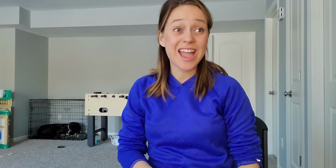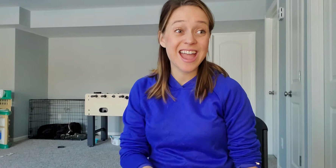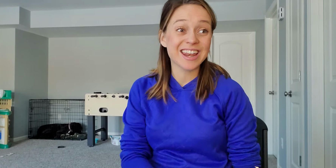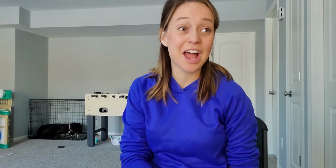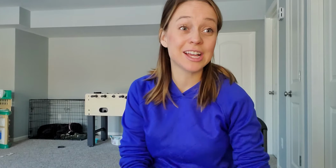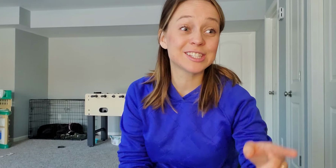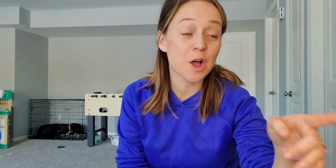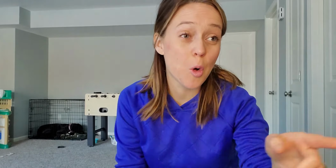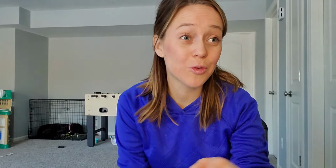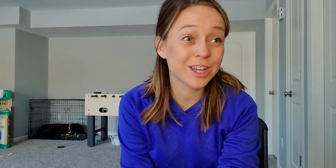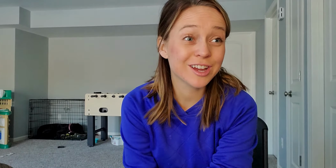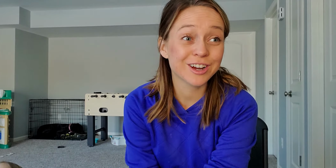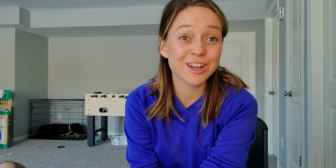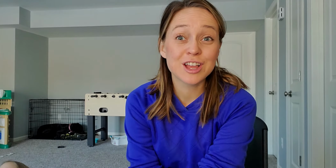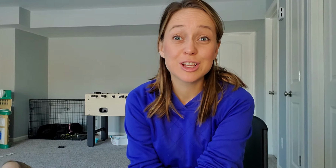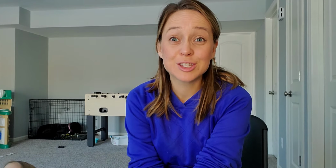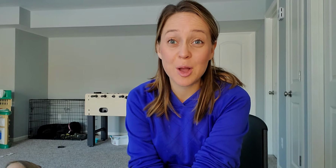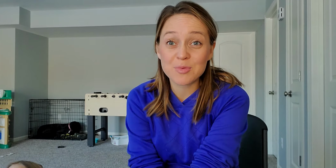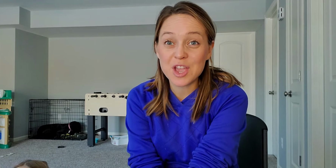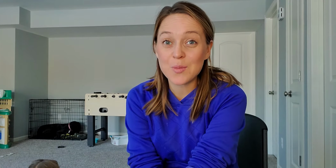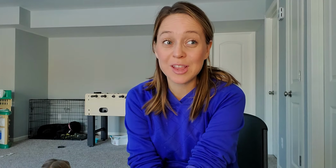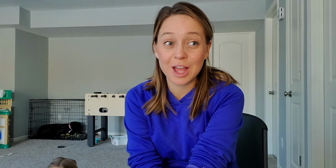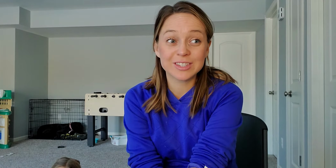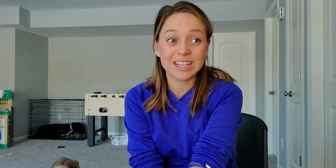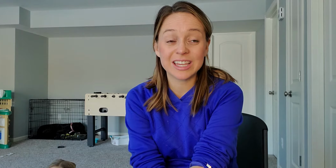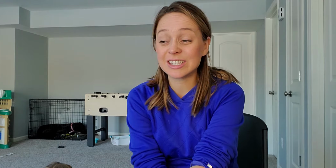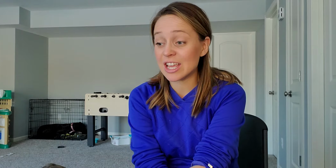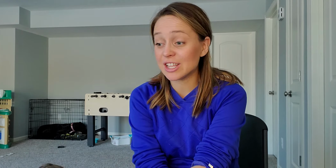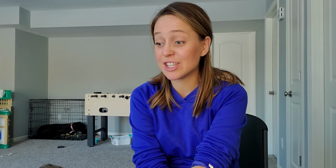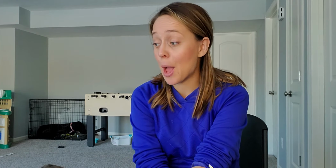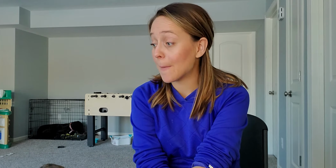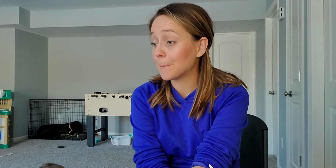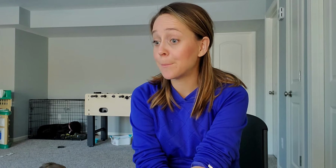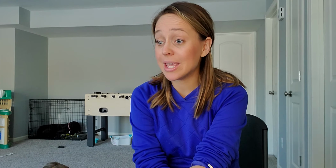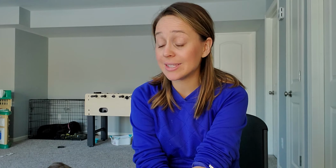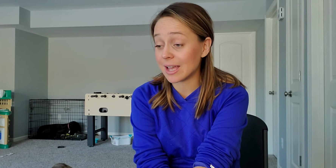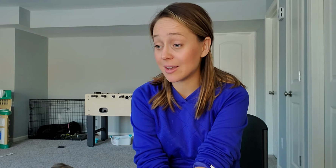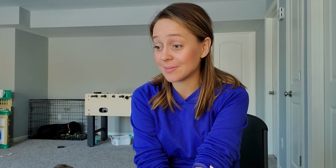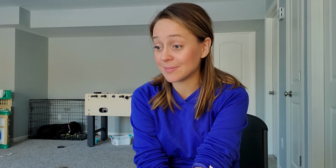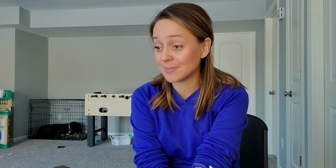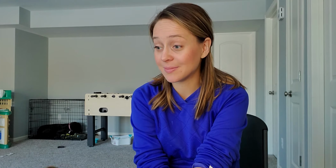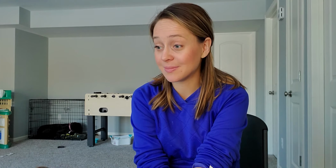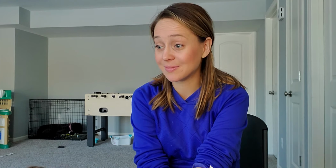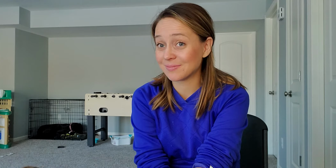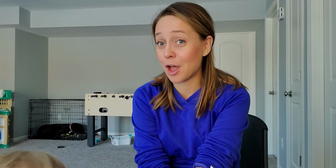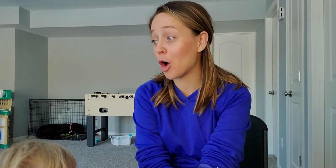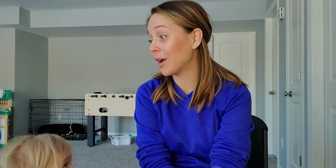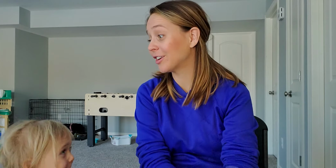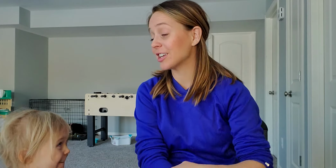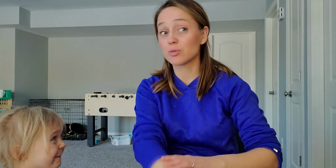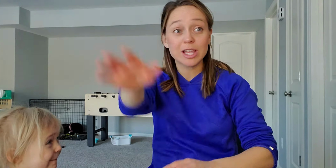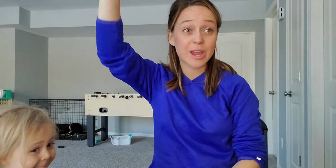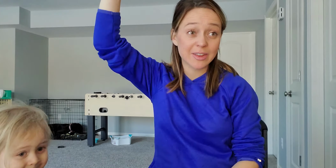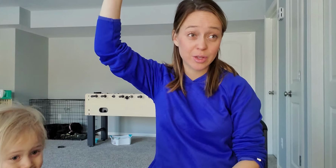Then I saw over here something we love to eat is pizza. Oh my goodness. Raise your hand if you like